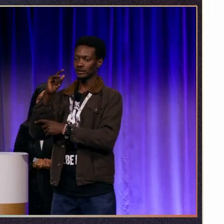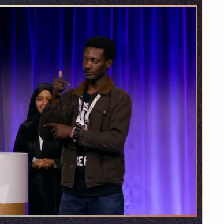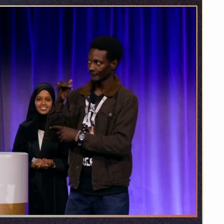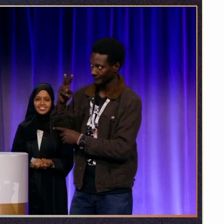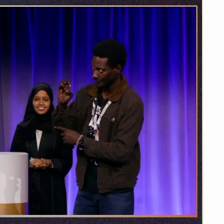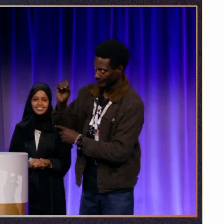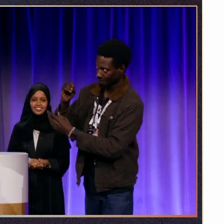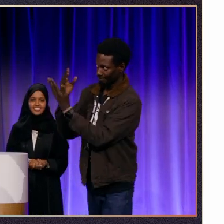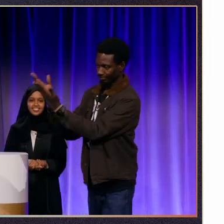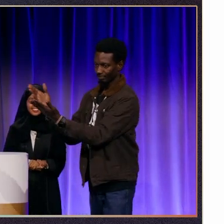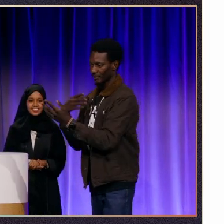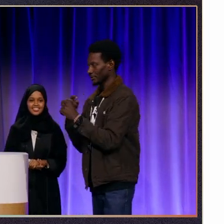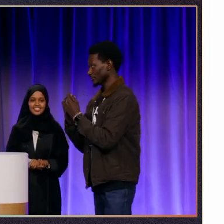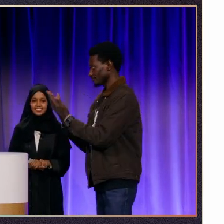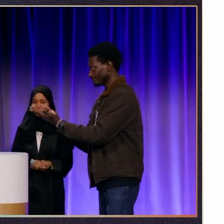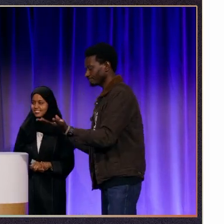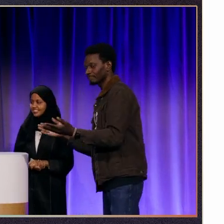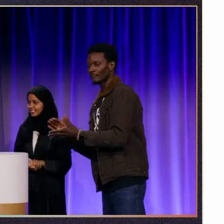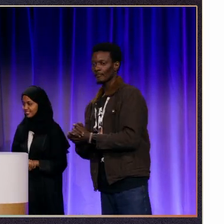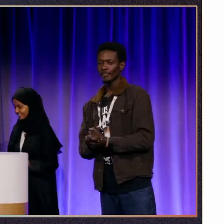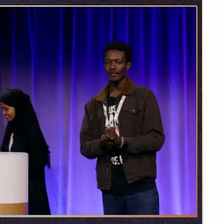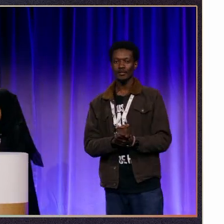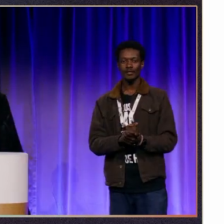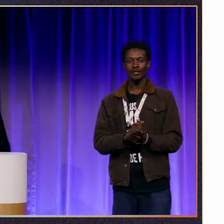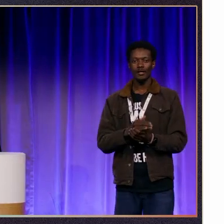Signverse, with my team here.